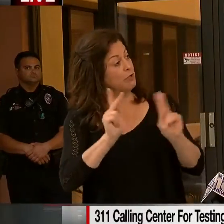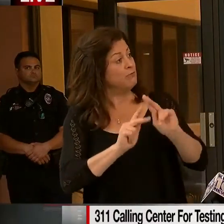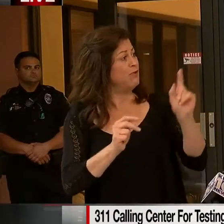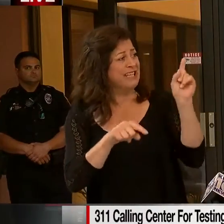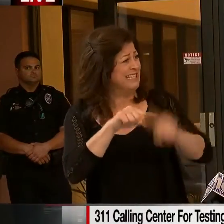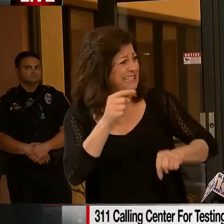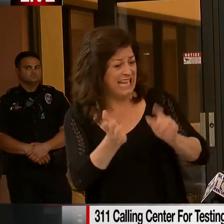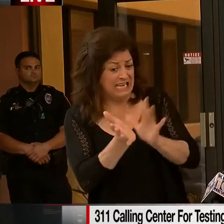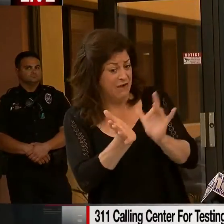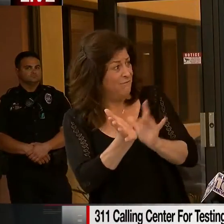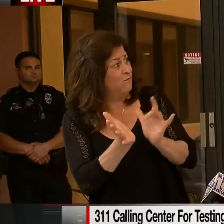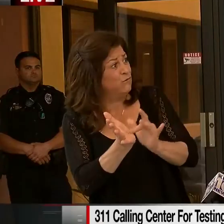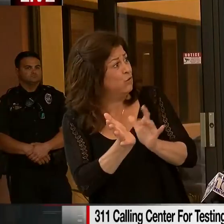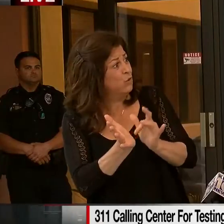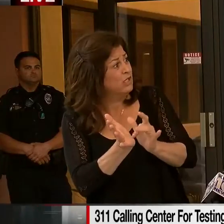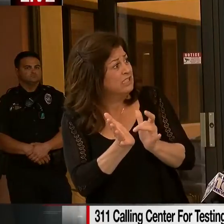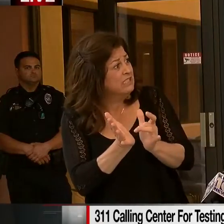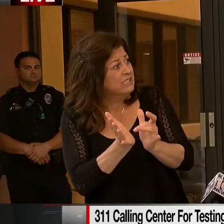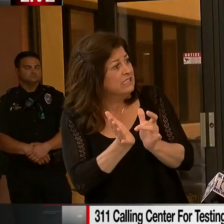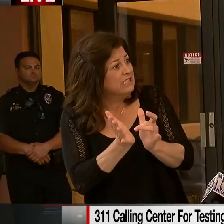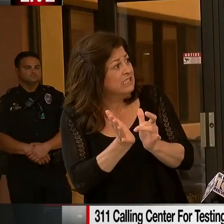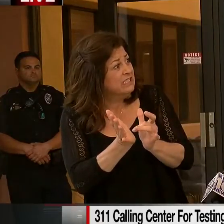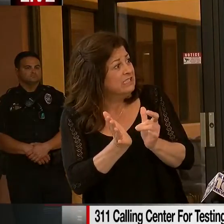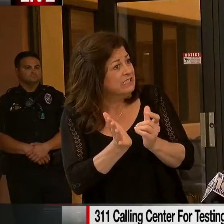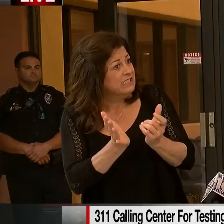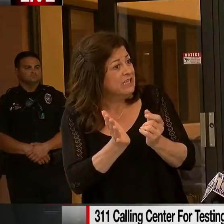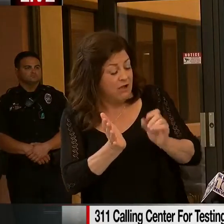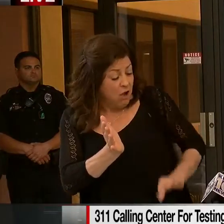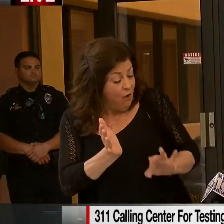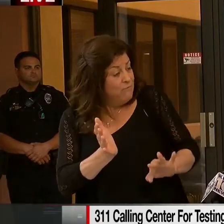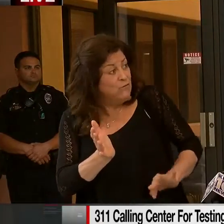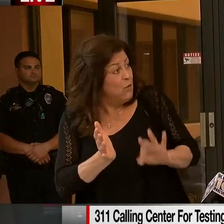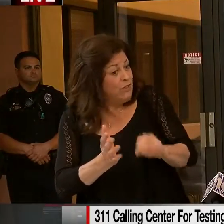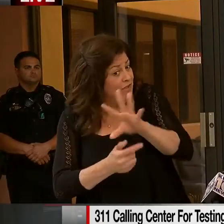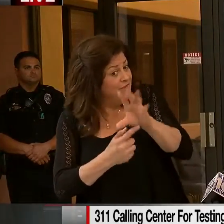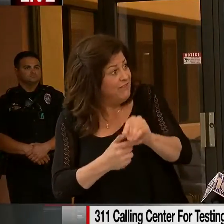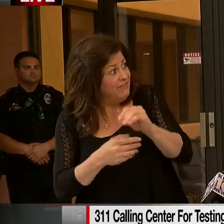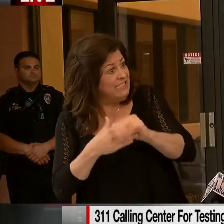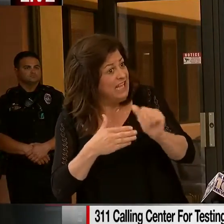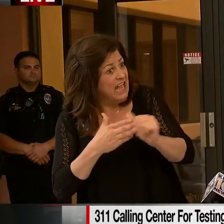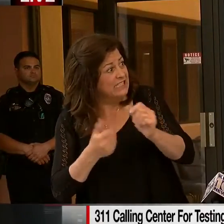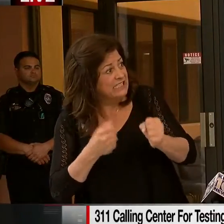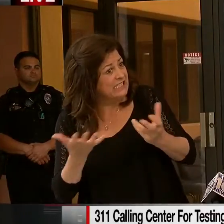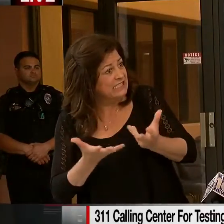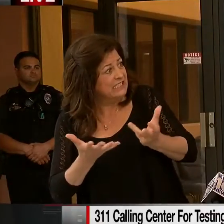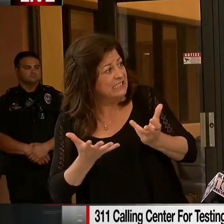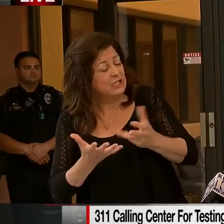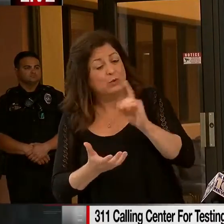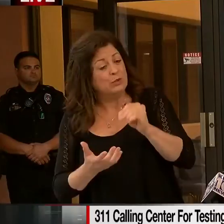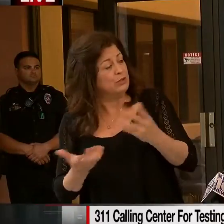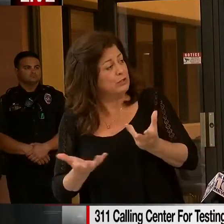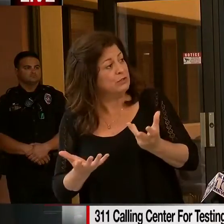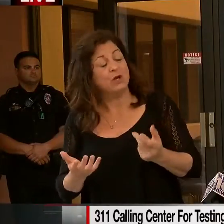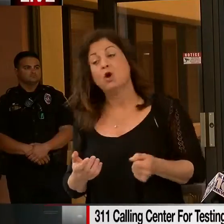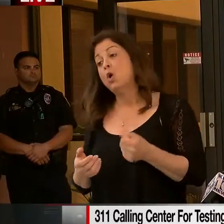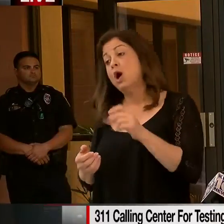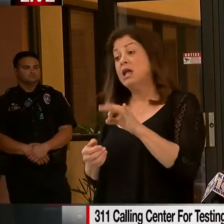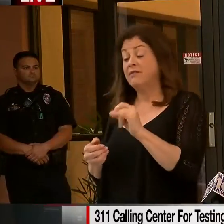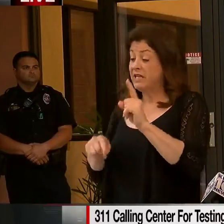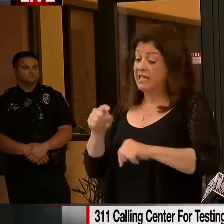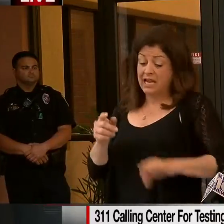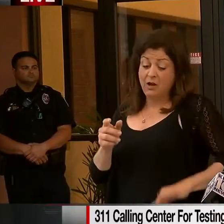afford $50 as they get no more? What should they do? So, you know, that's a very difficult question, and